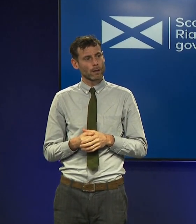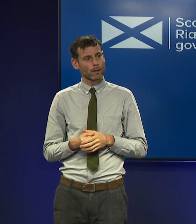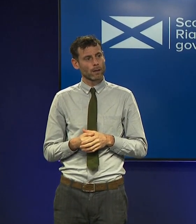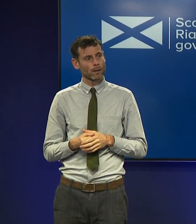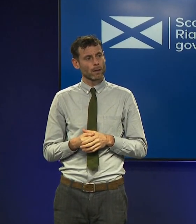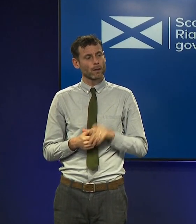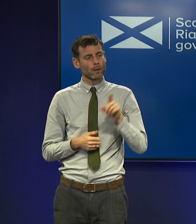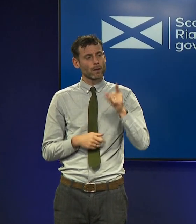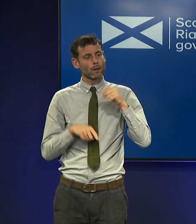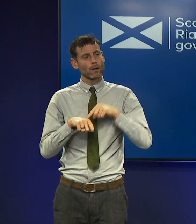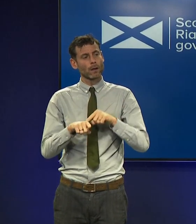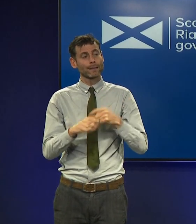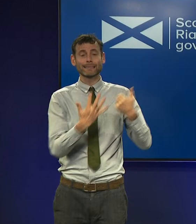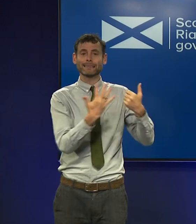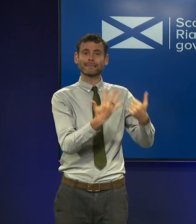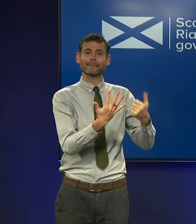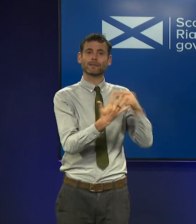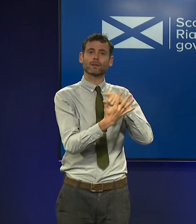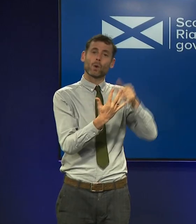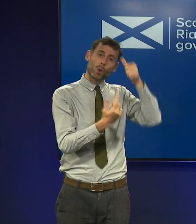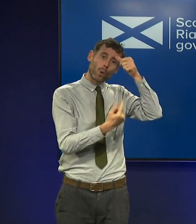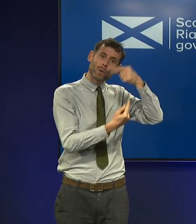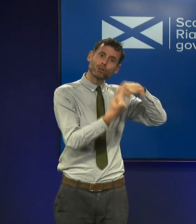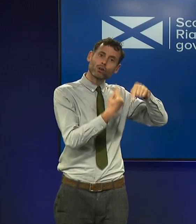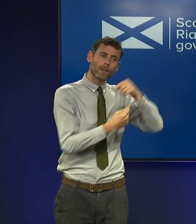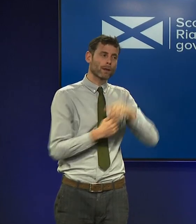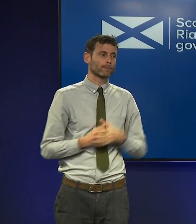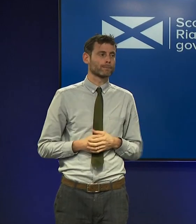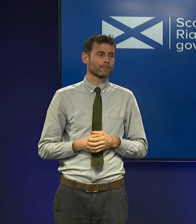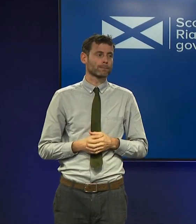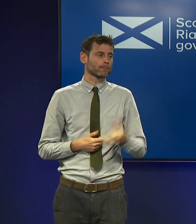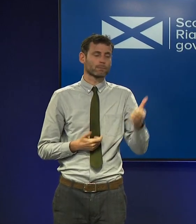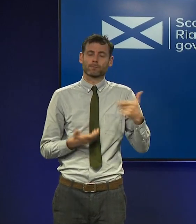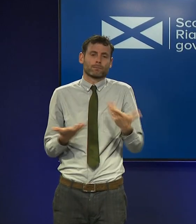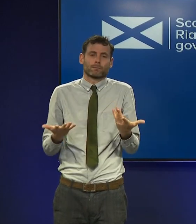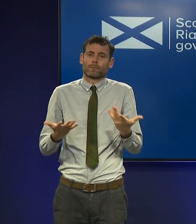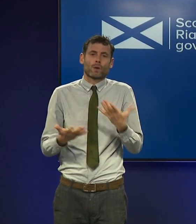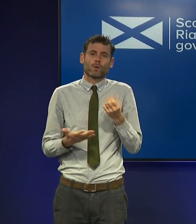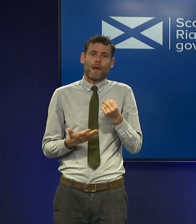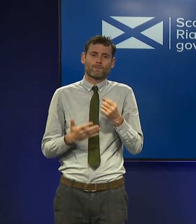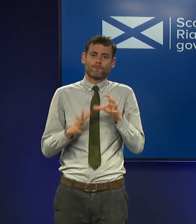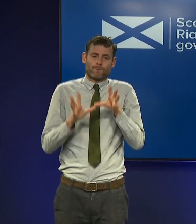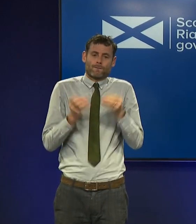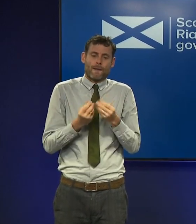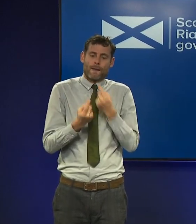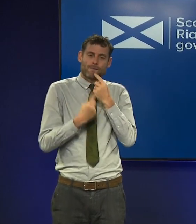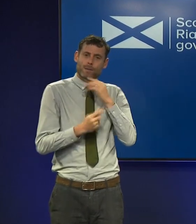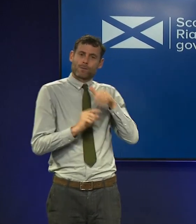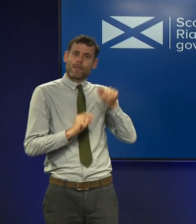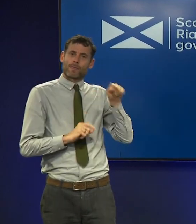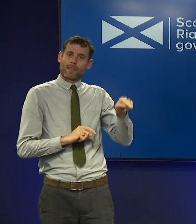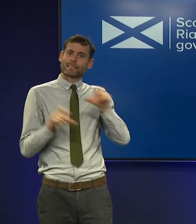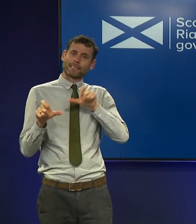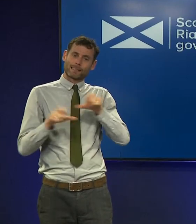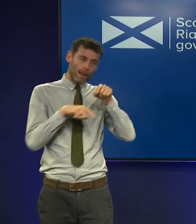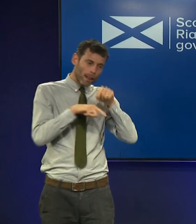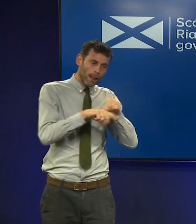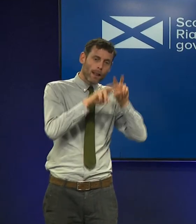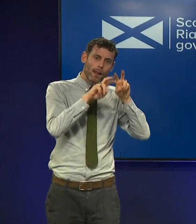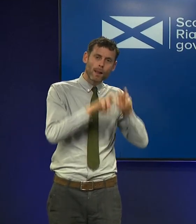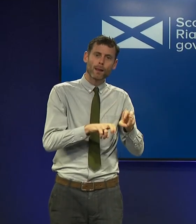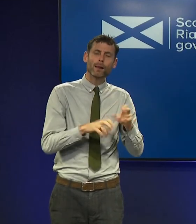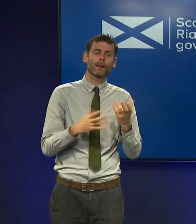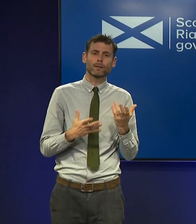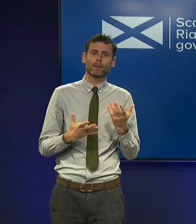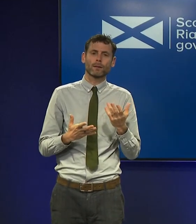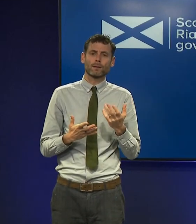was, were the 6 cases known to each other? Oh, sorry, we don't have full enough information. The contact tracing is ongoing and it would not be helpful for me to